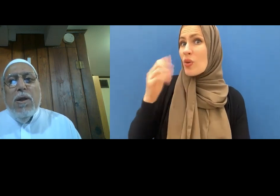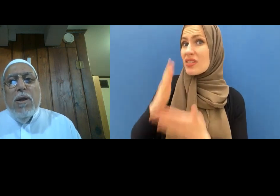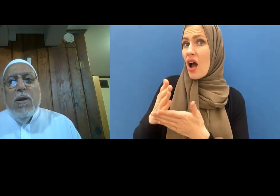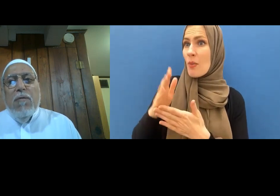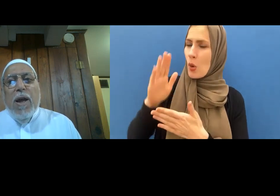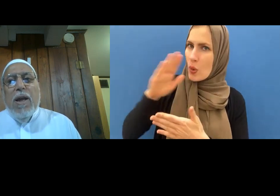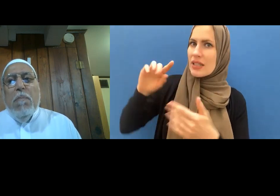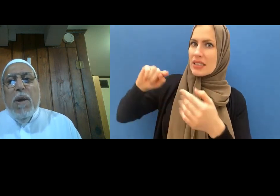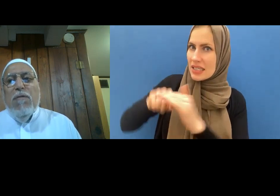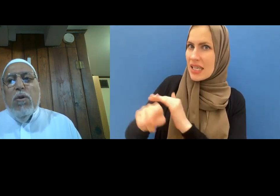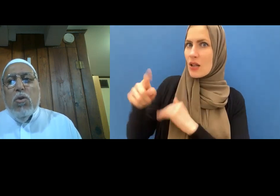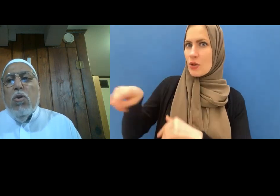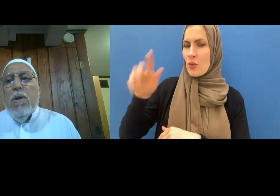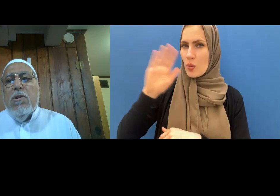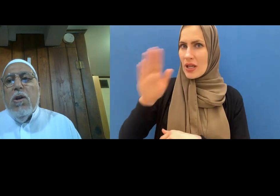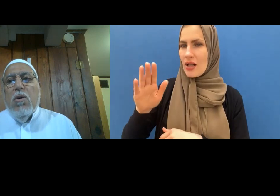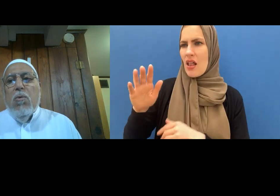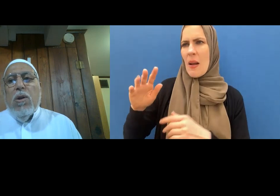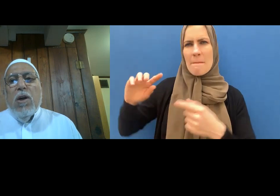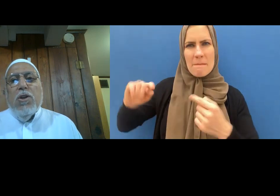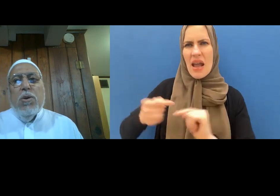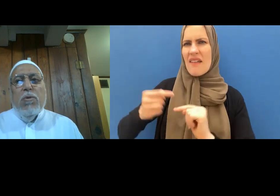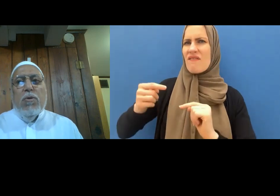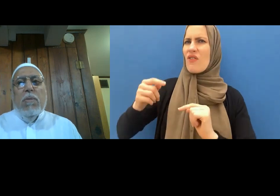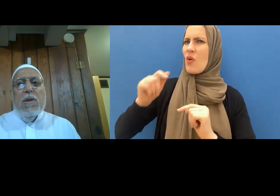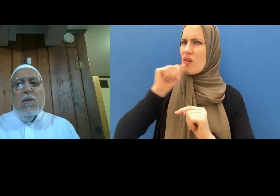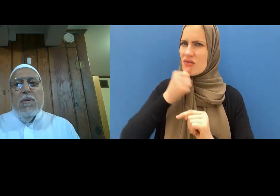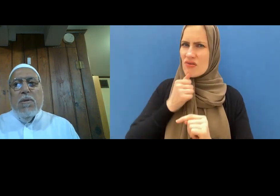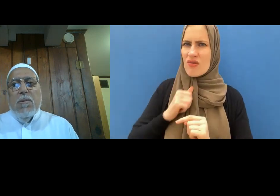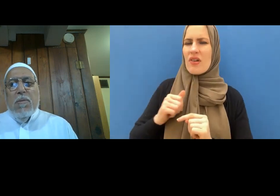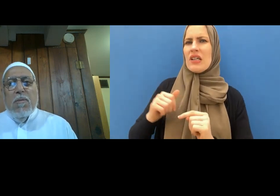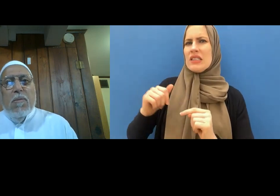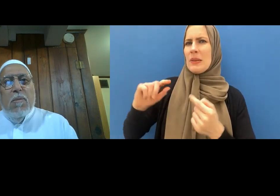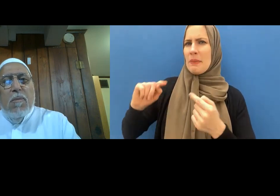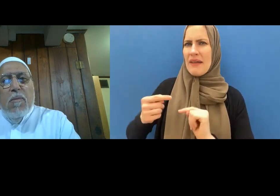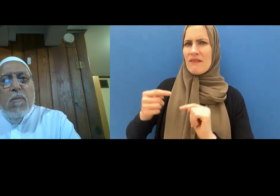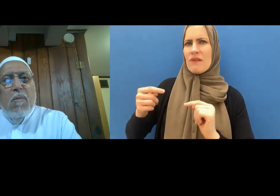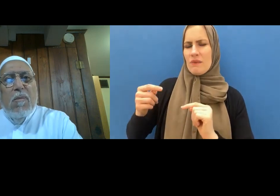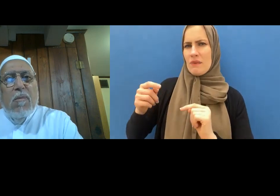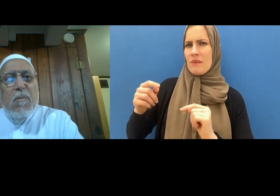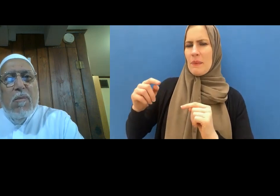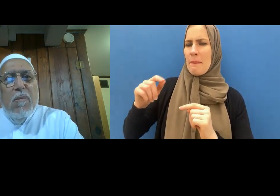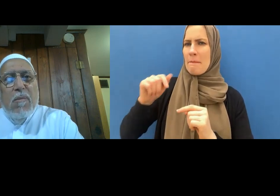death, and a painful torment will touch you from us.